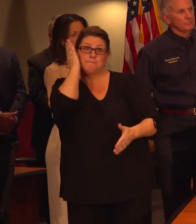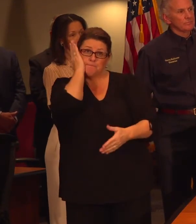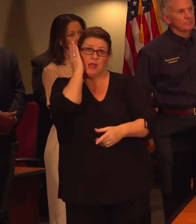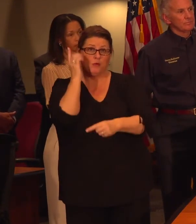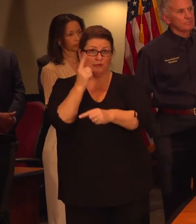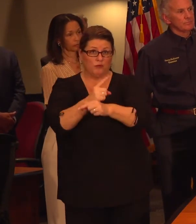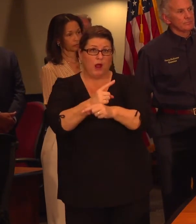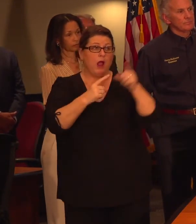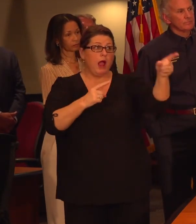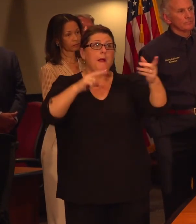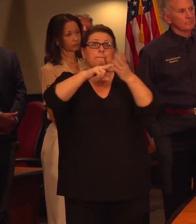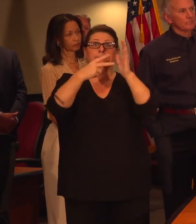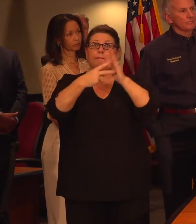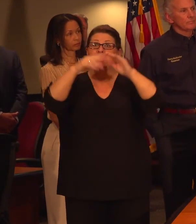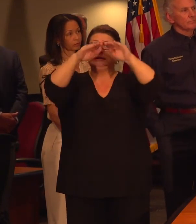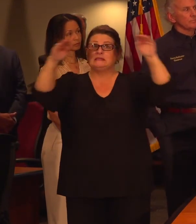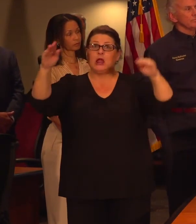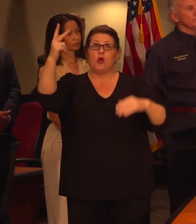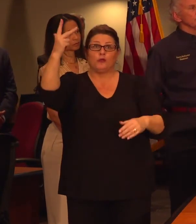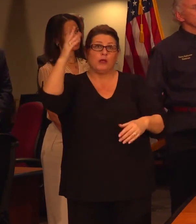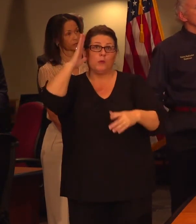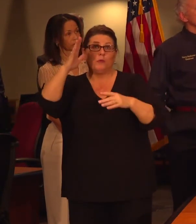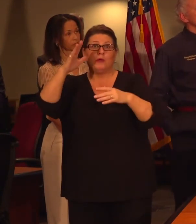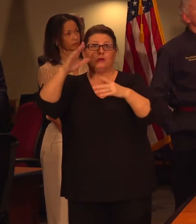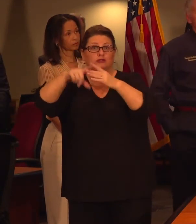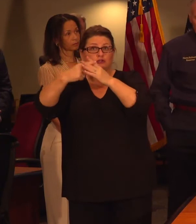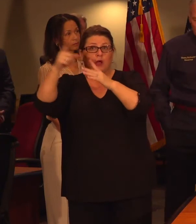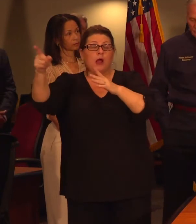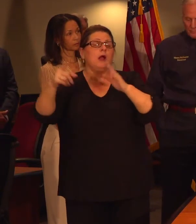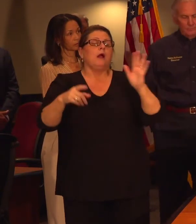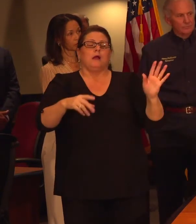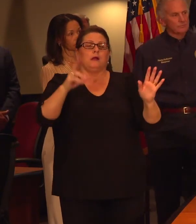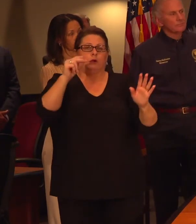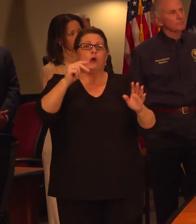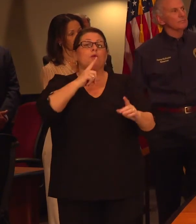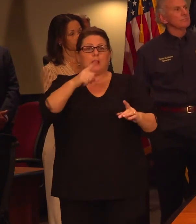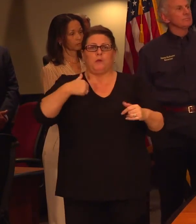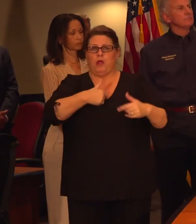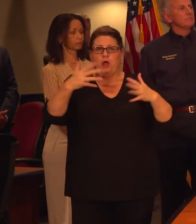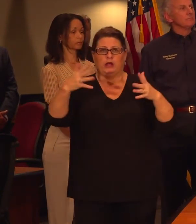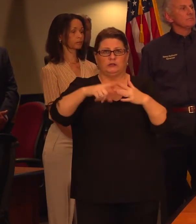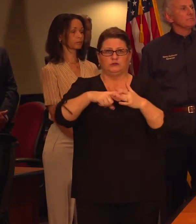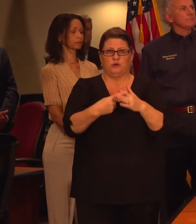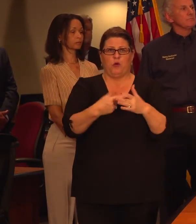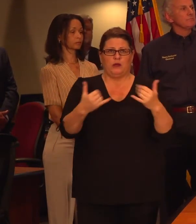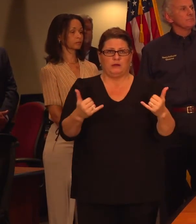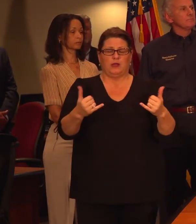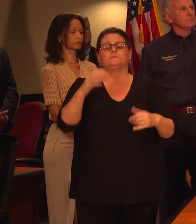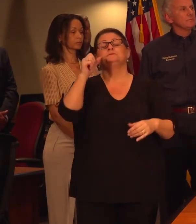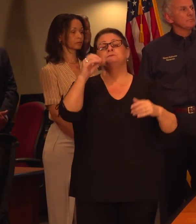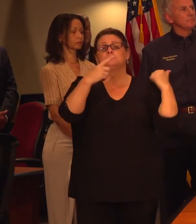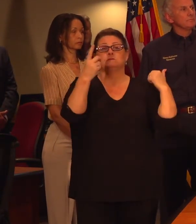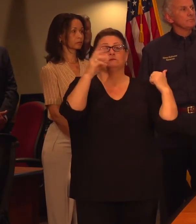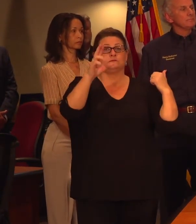3-tier program will go into effect? Well, we are actually have started that now. When Dr. Cawley mentioned